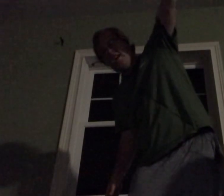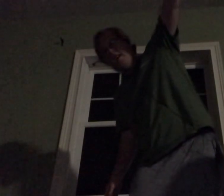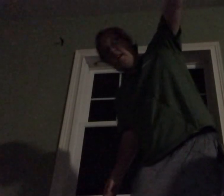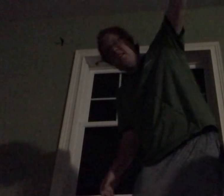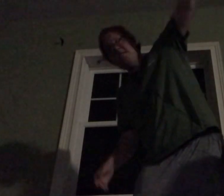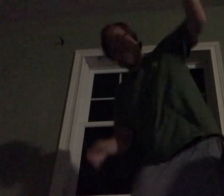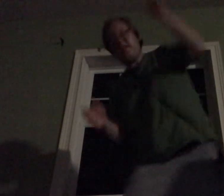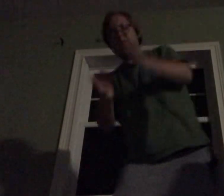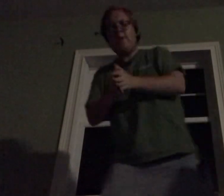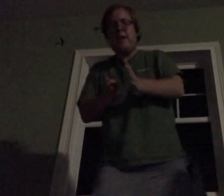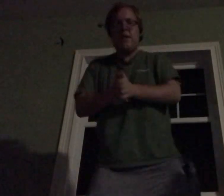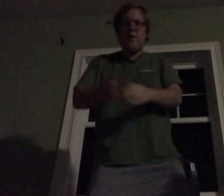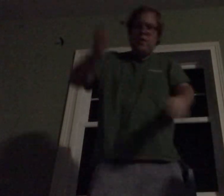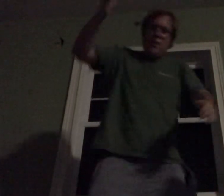love. Sing with me. It's my